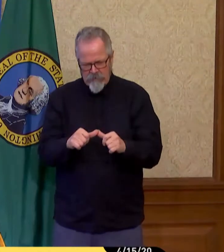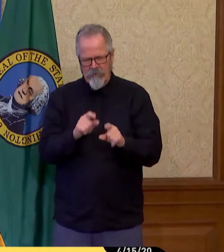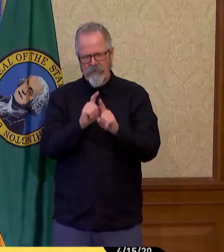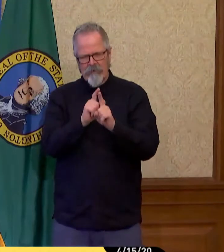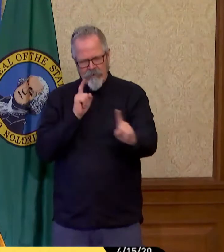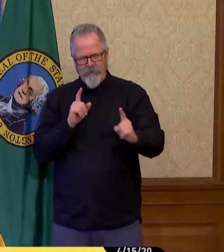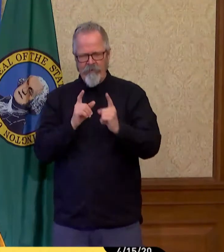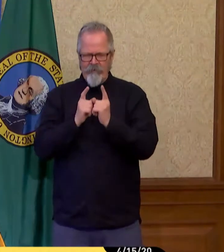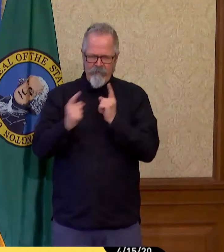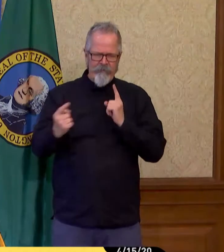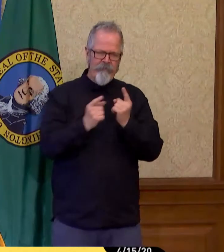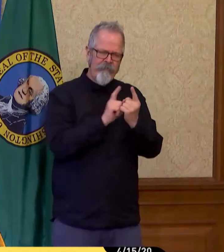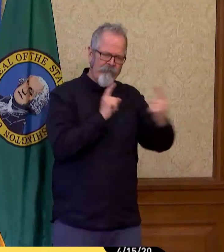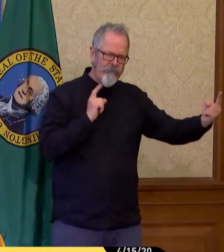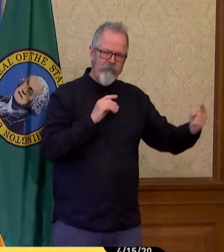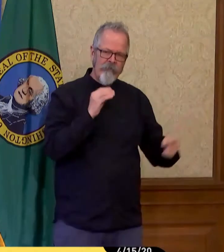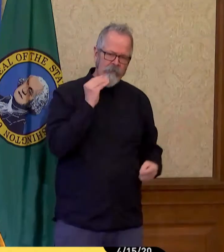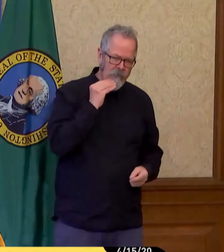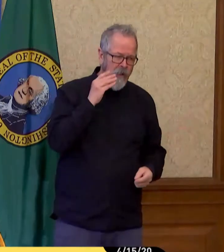we also hope